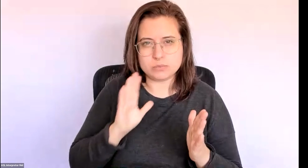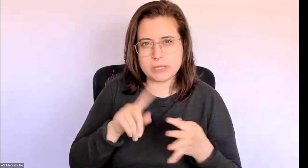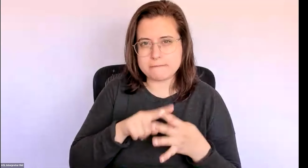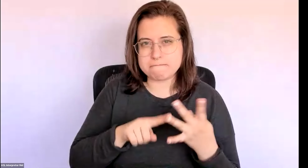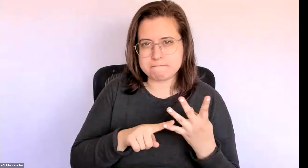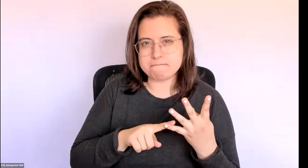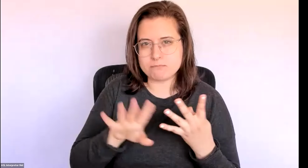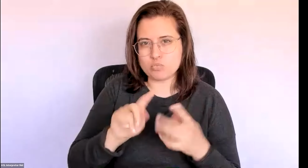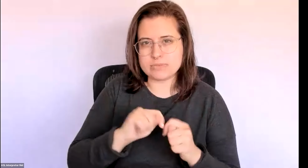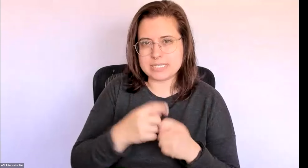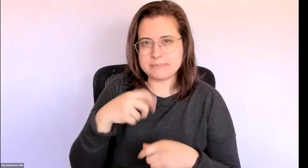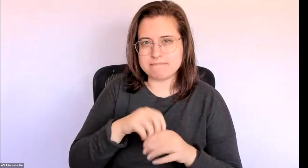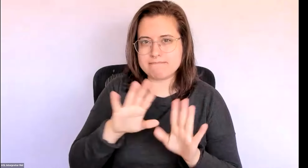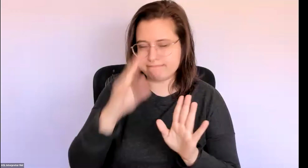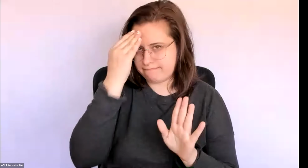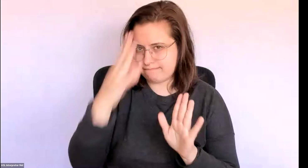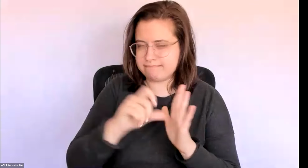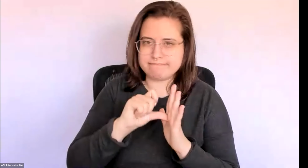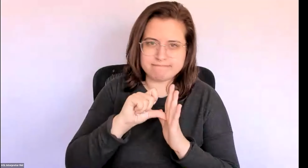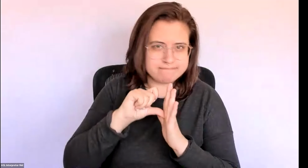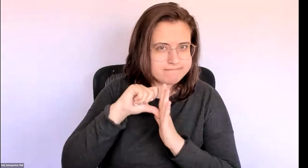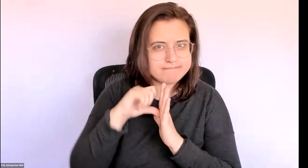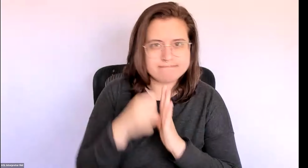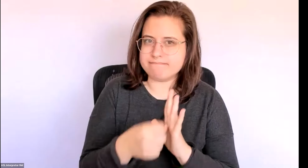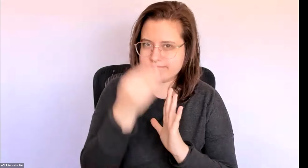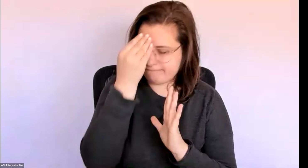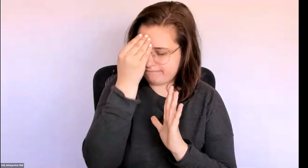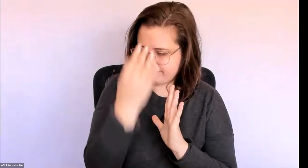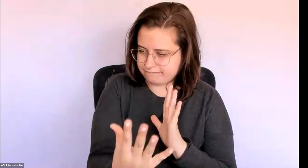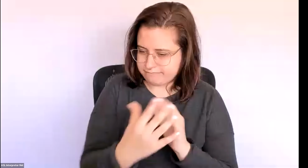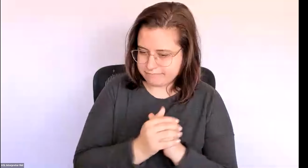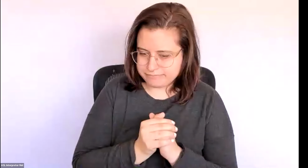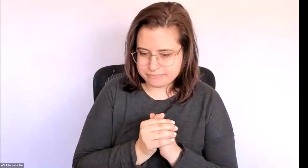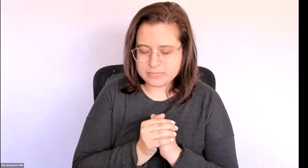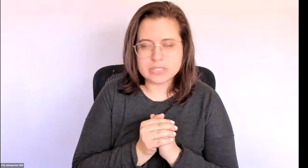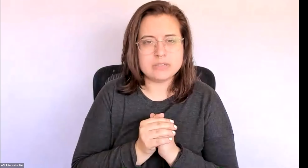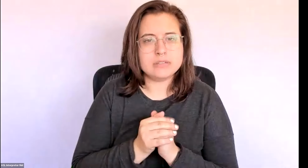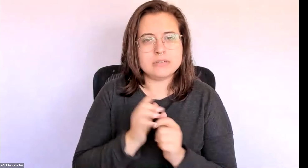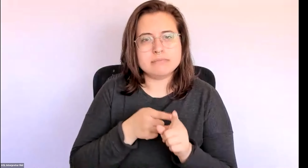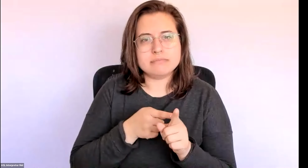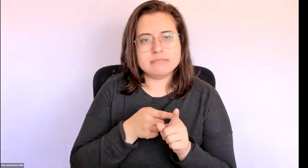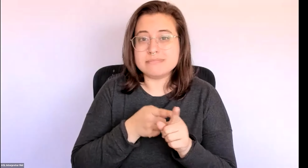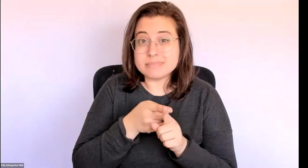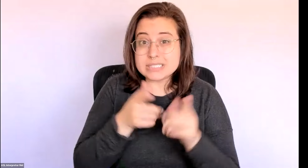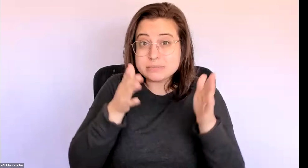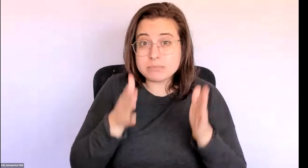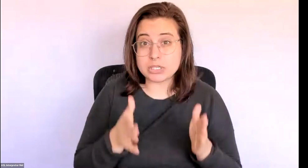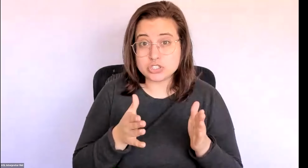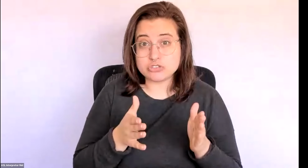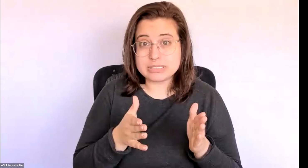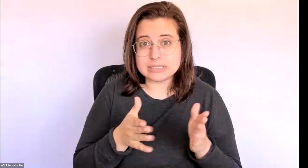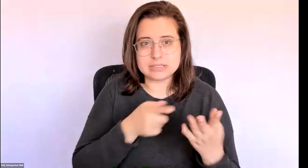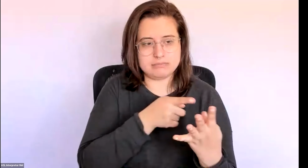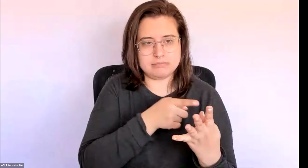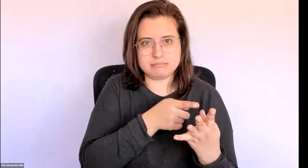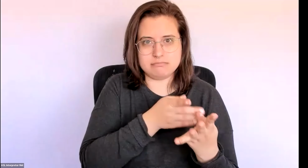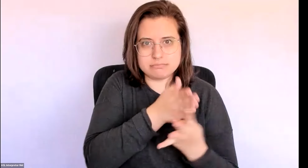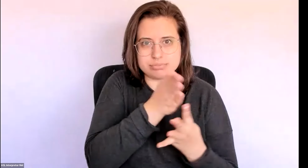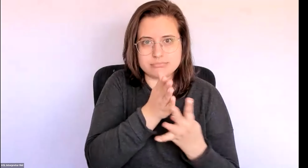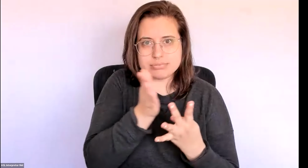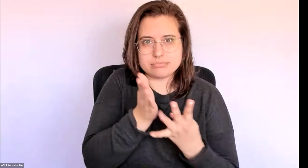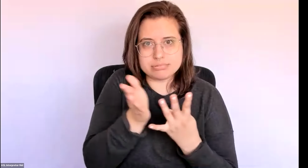I cannot stress strongly enough that there are specialists in all of the above fields, and